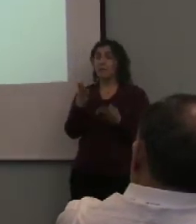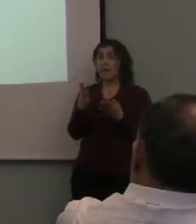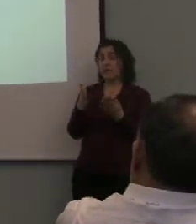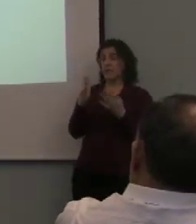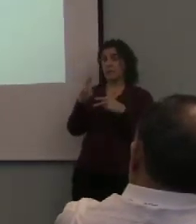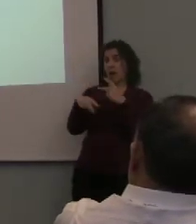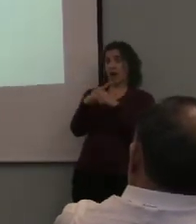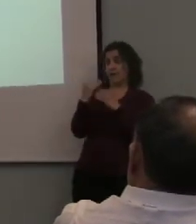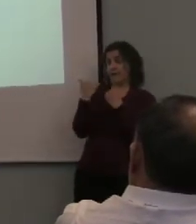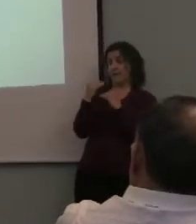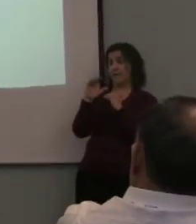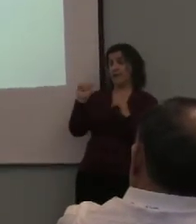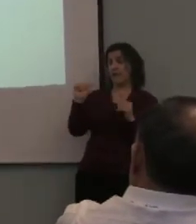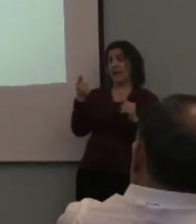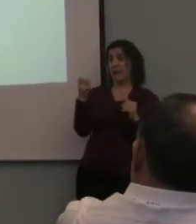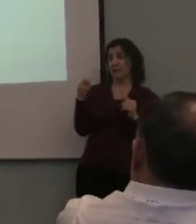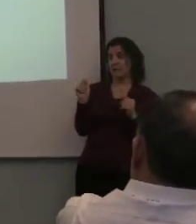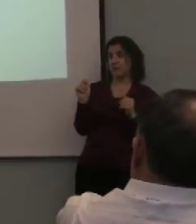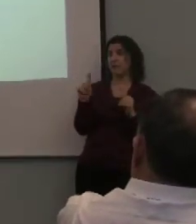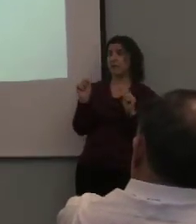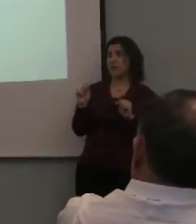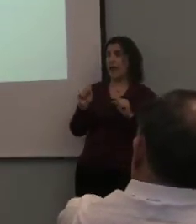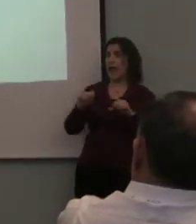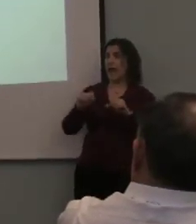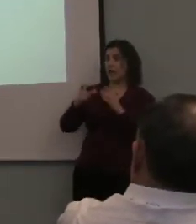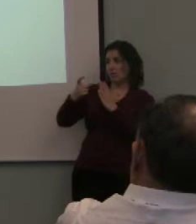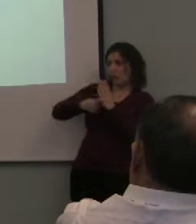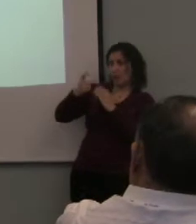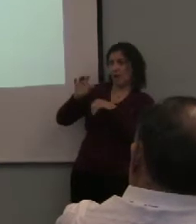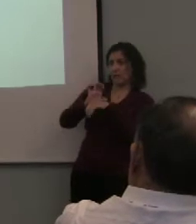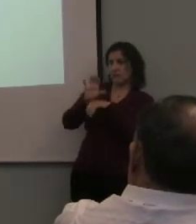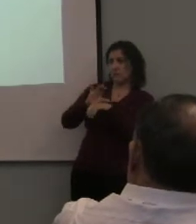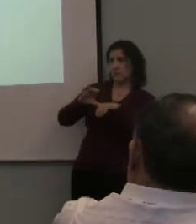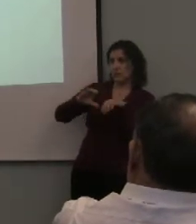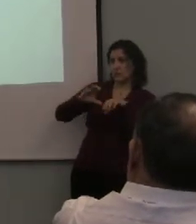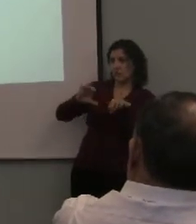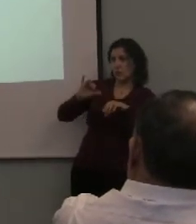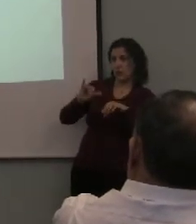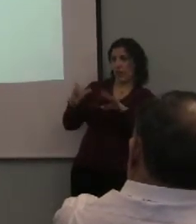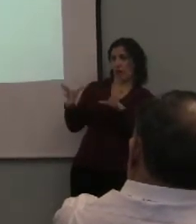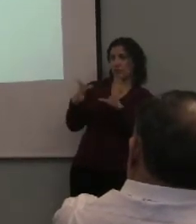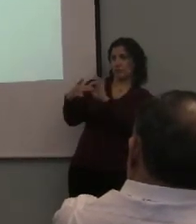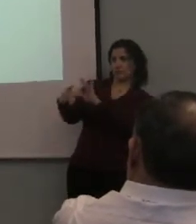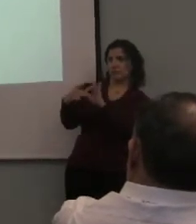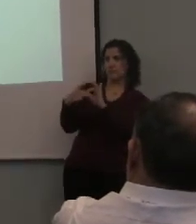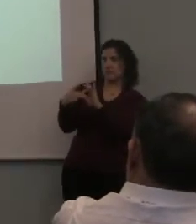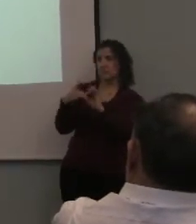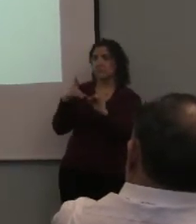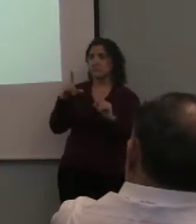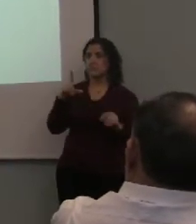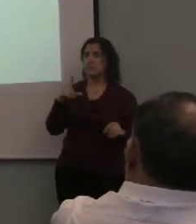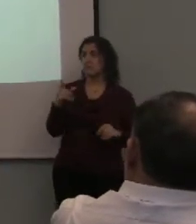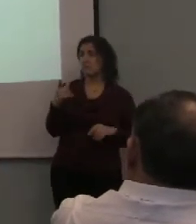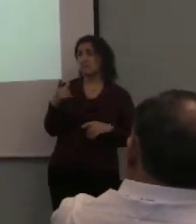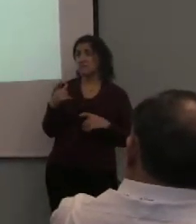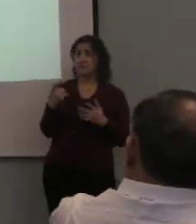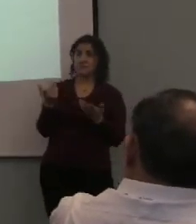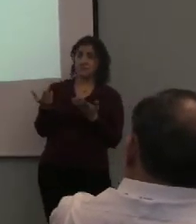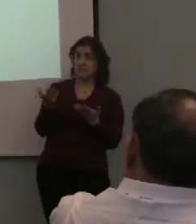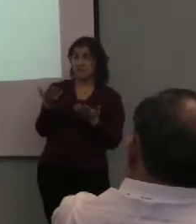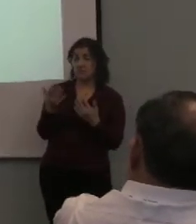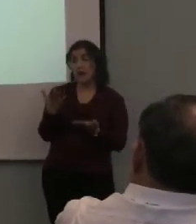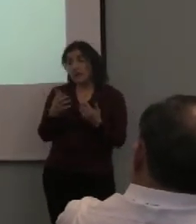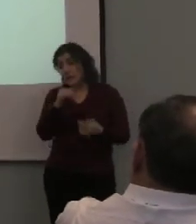could begin doing some of that contextual linking that I've been calling for. Perhaps